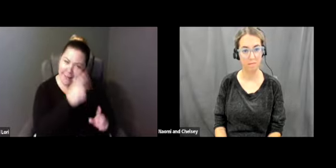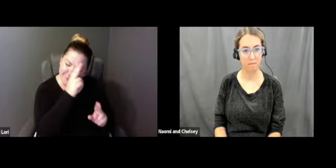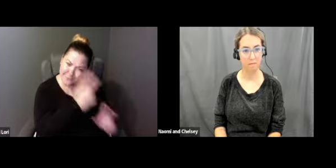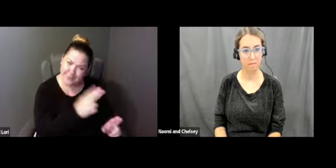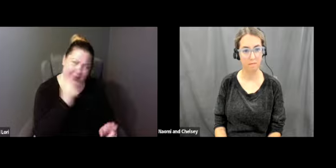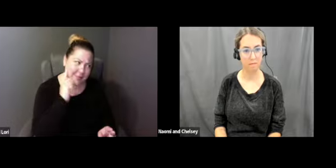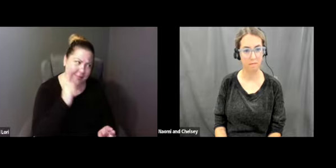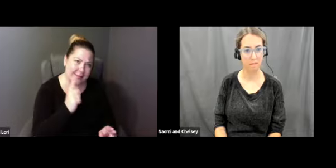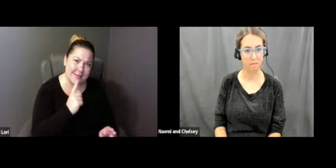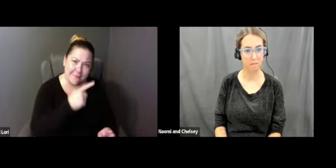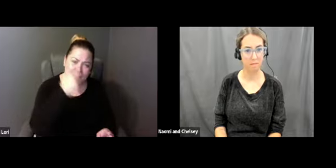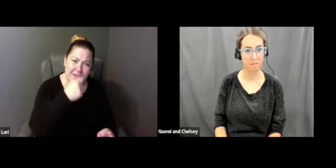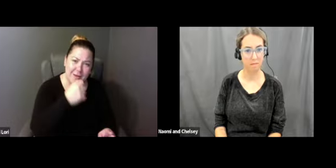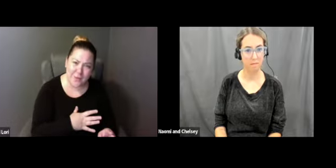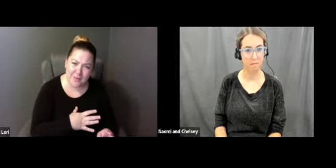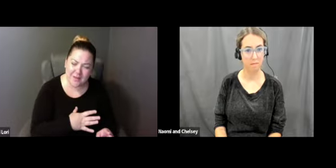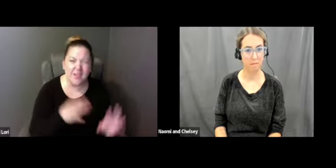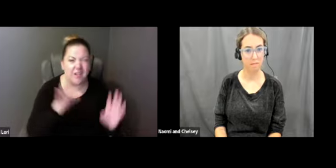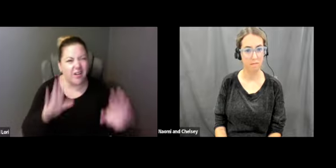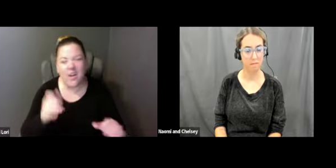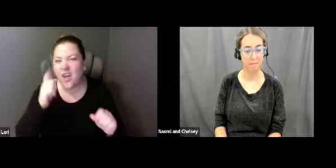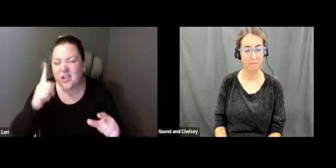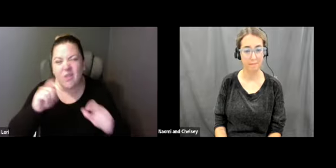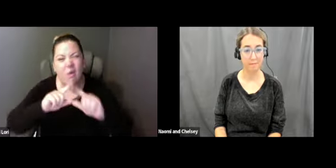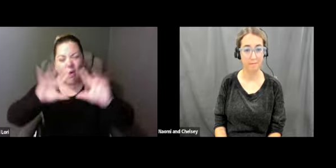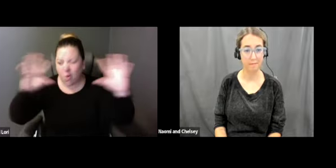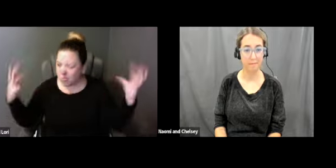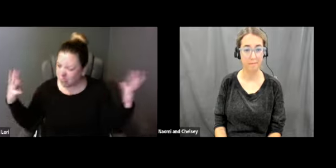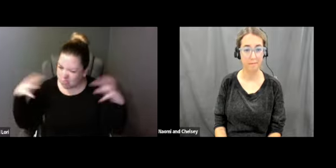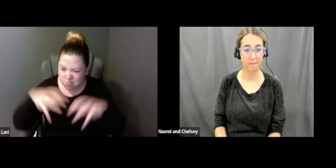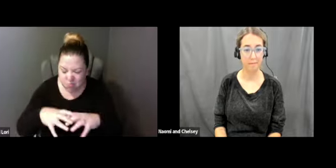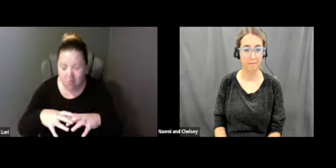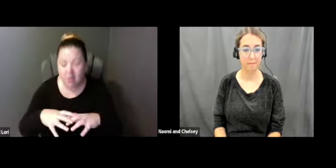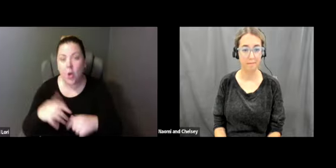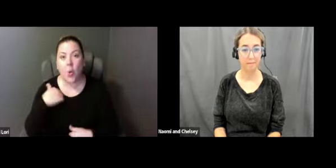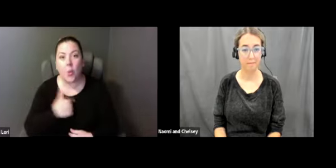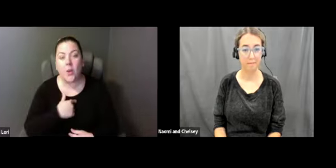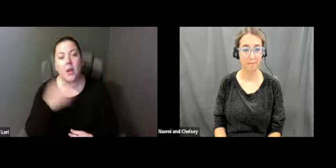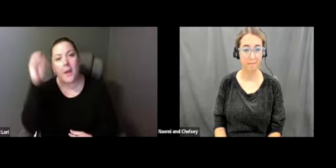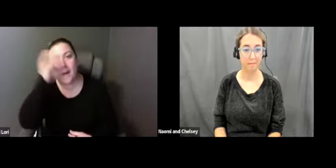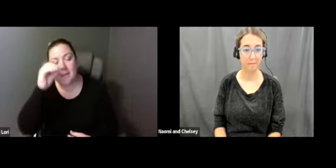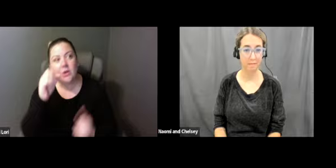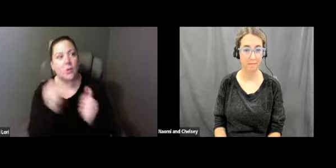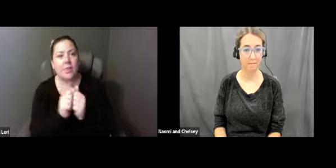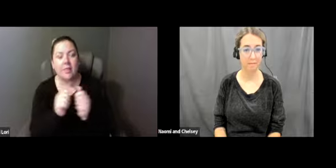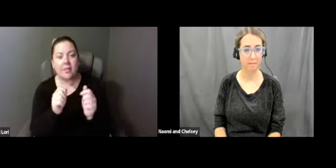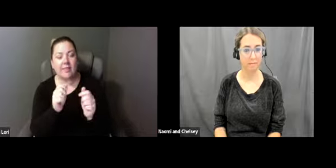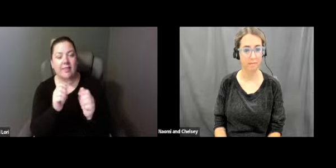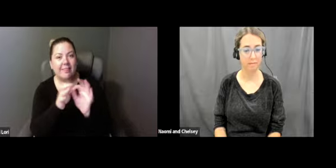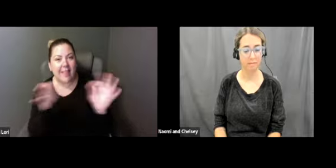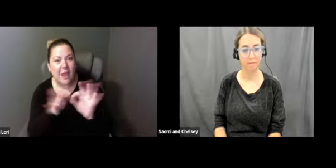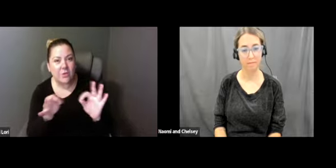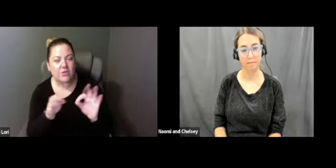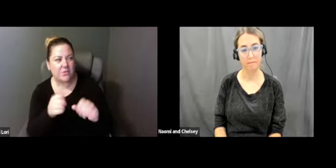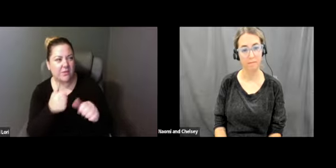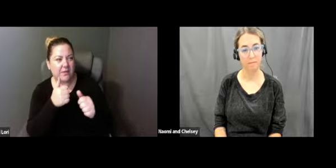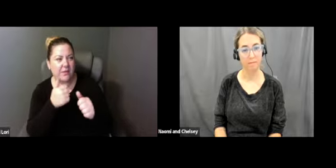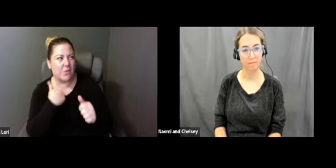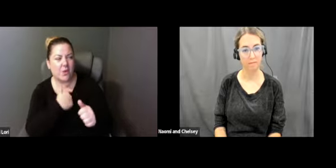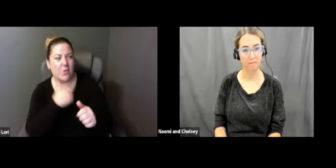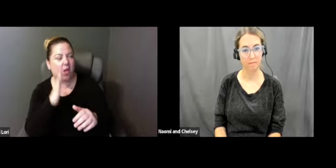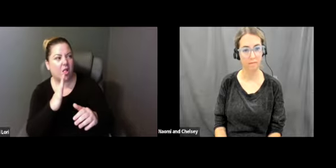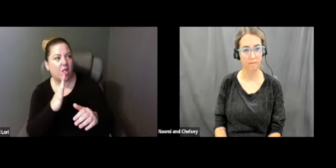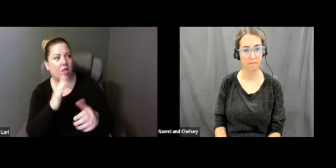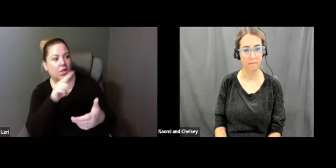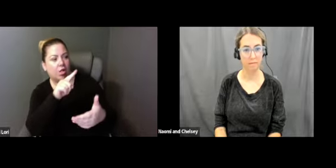bring in race and tie that into language formalities, right? Chelsey and I have talked about how, with other interpreters, how they